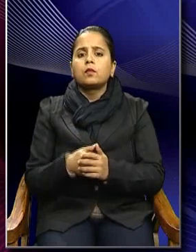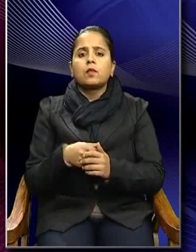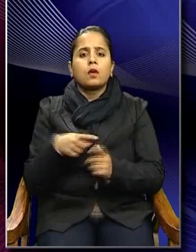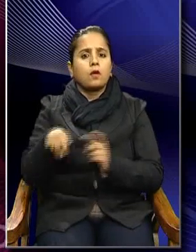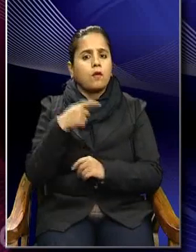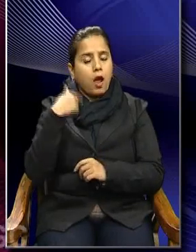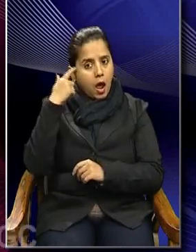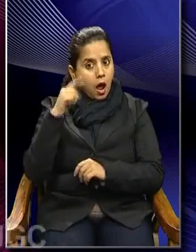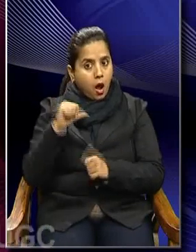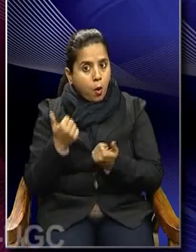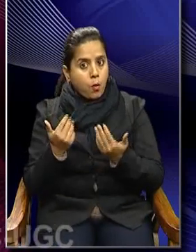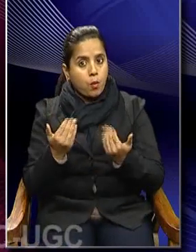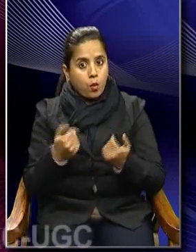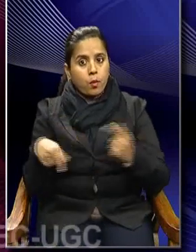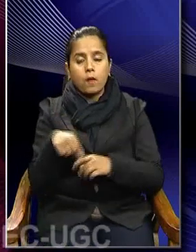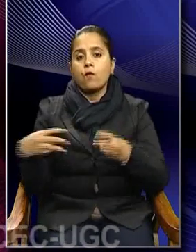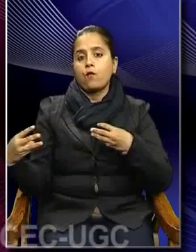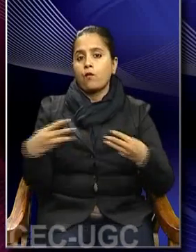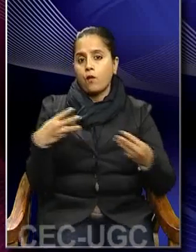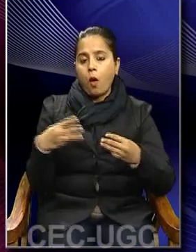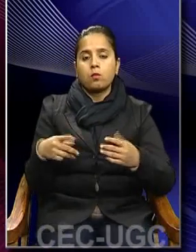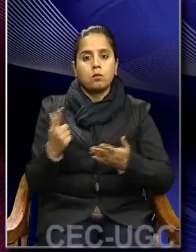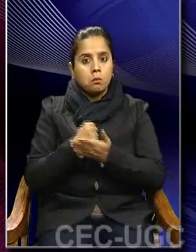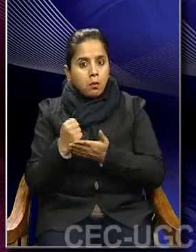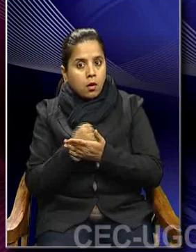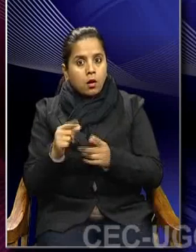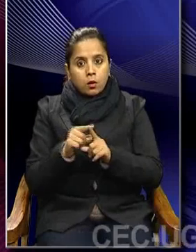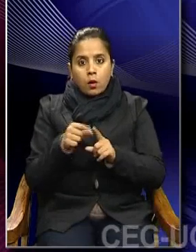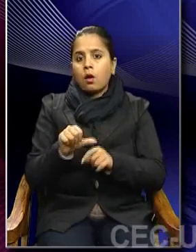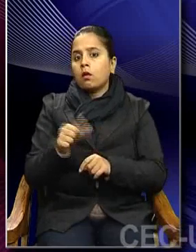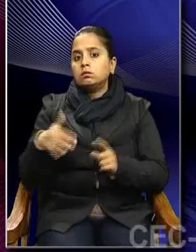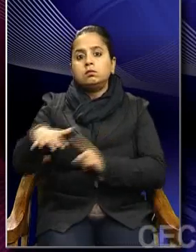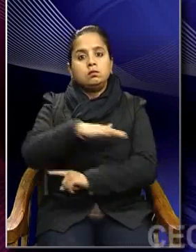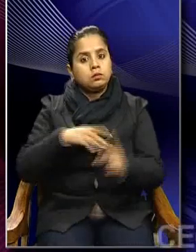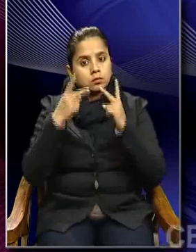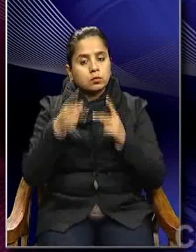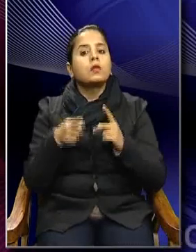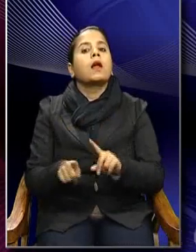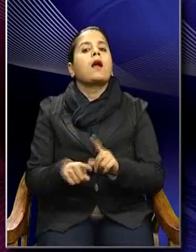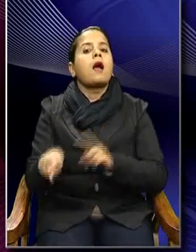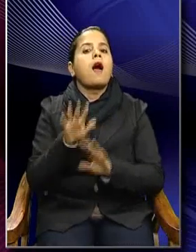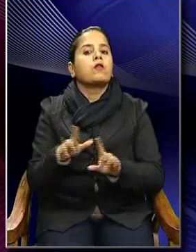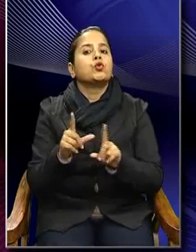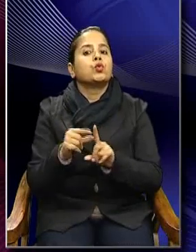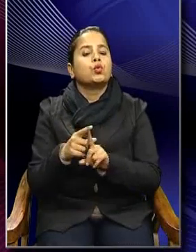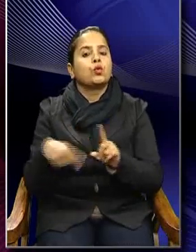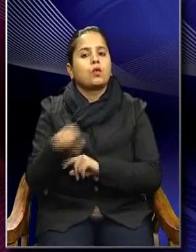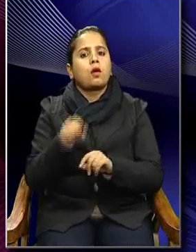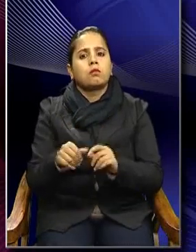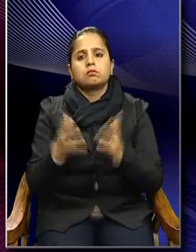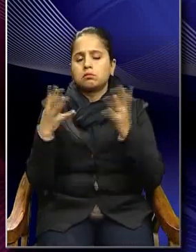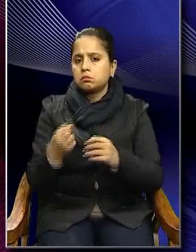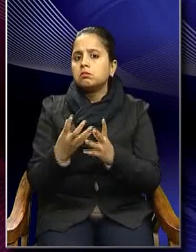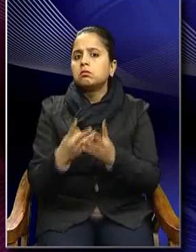taxing kind of war reparations and other conditions that it imposed on the vanquished, that is